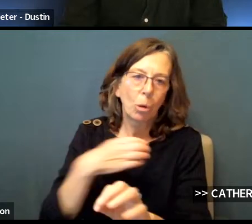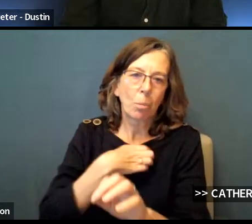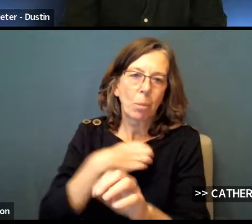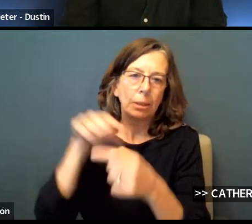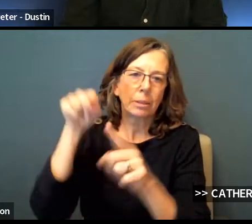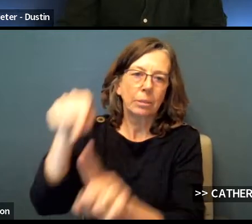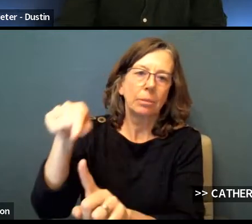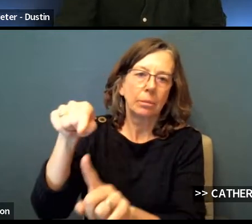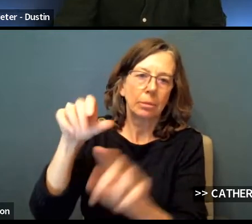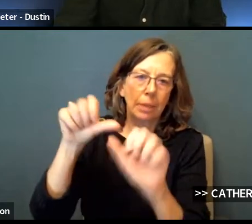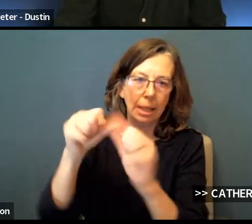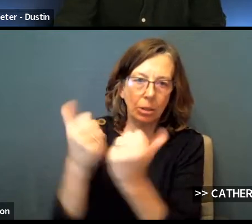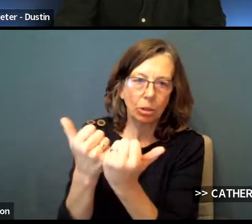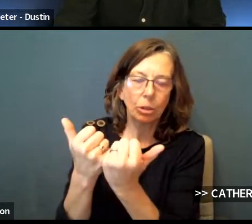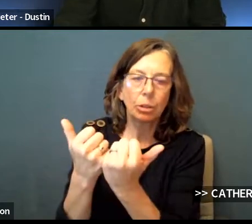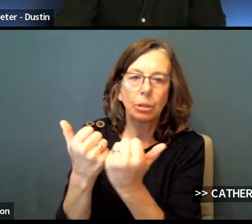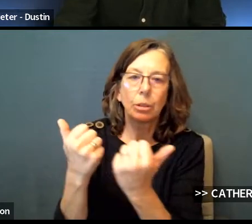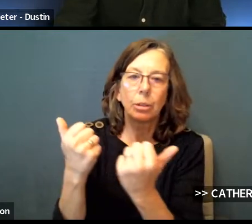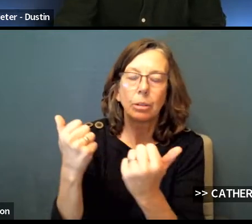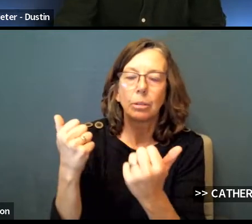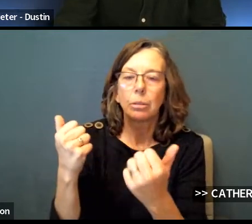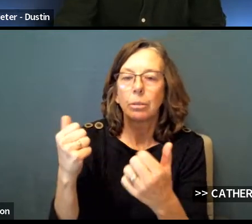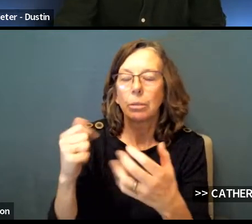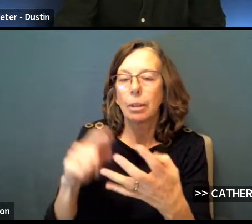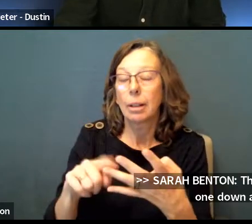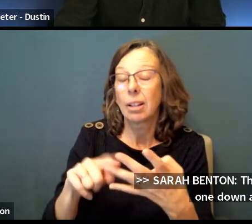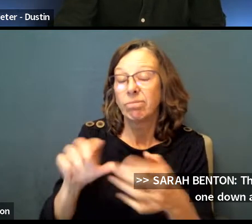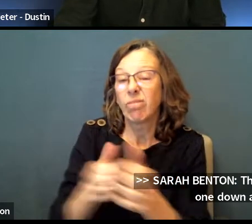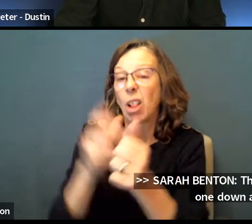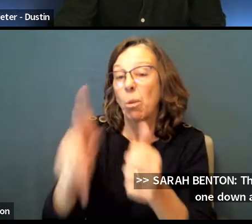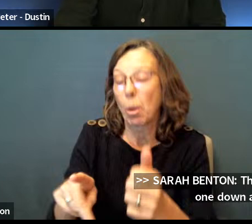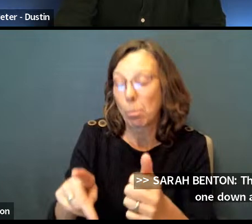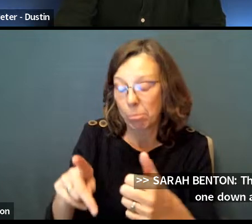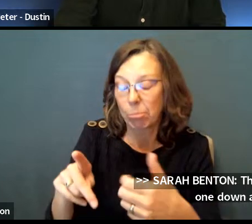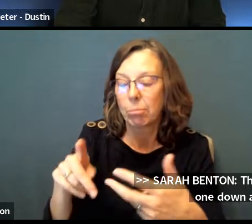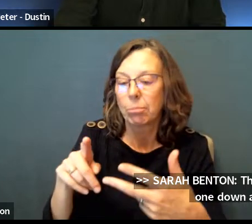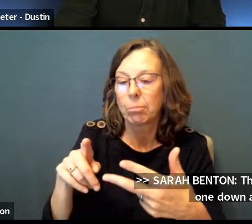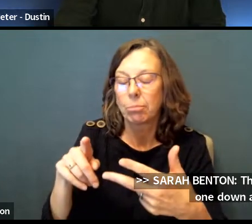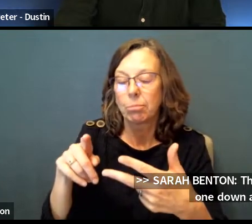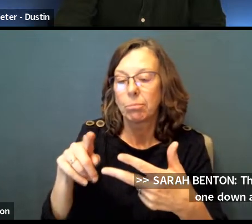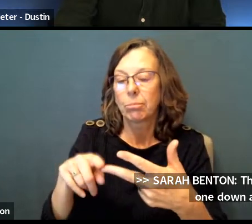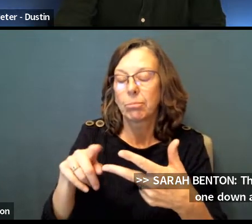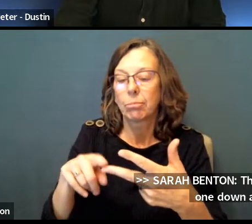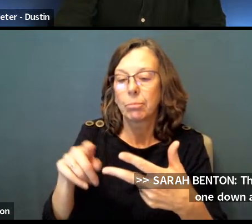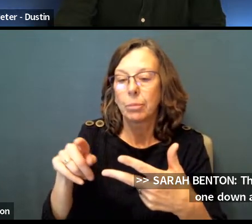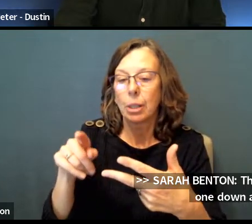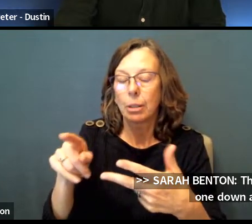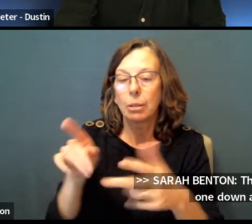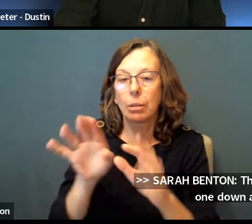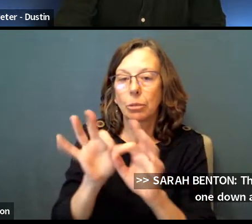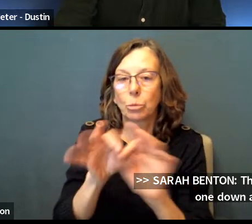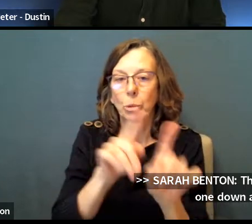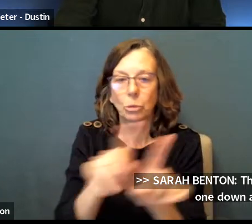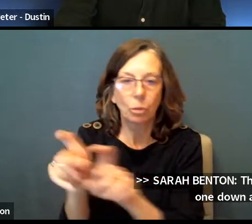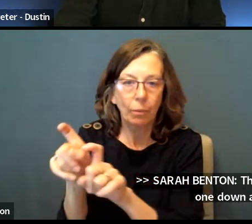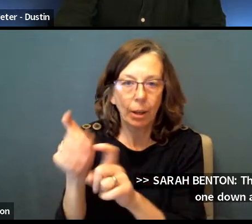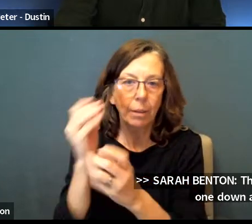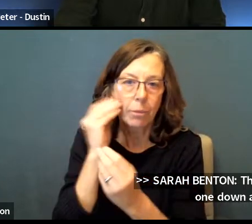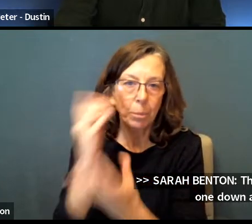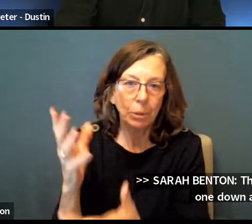one is the interpreter complaint issue as it pertains to the agencies. And then maybe a